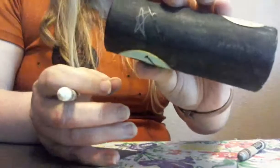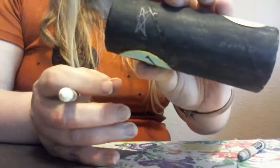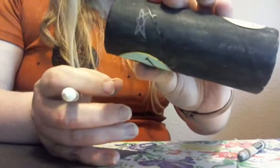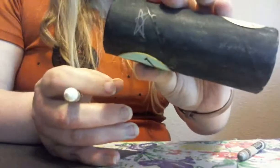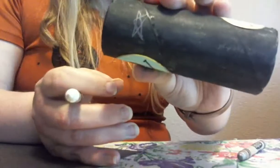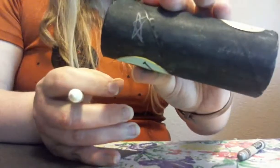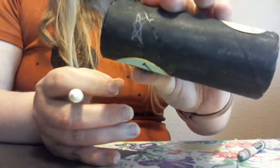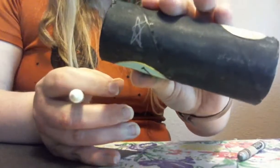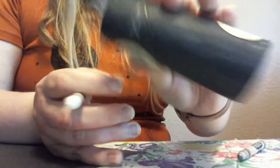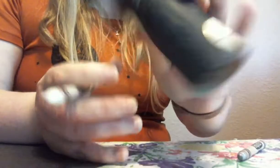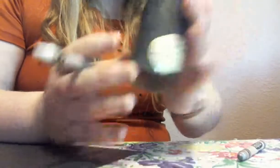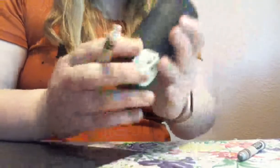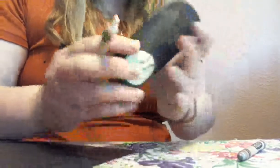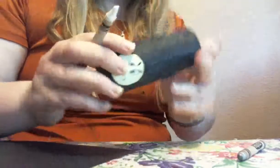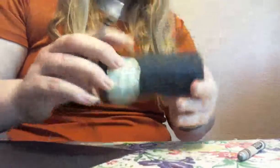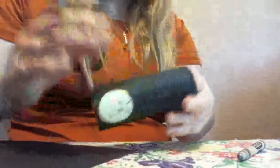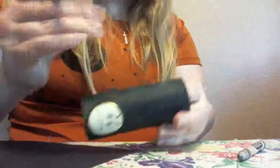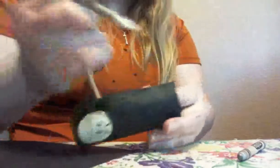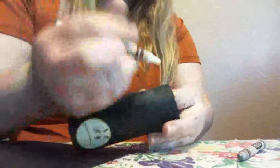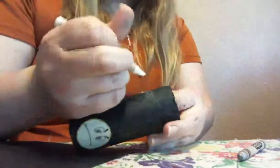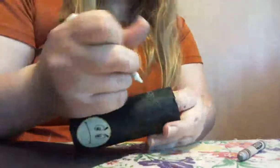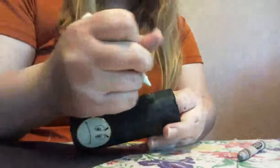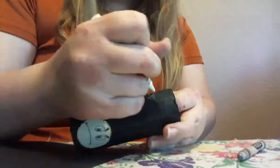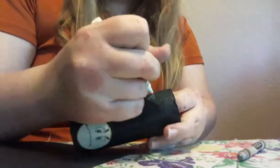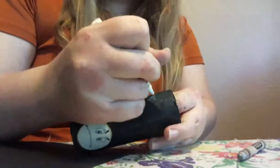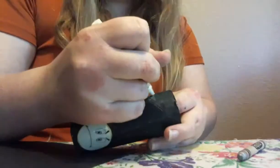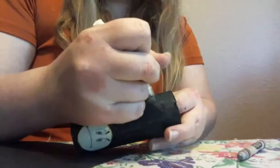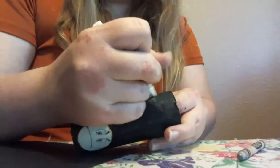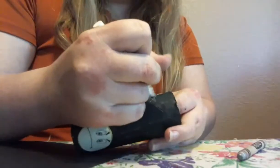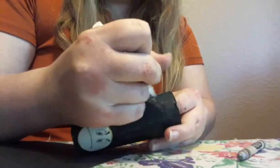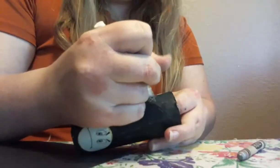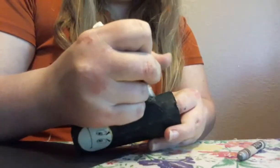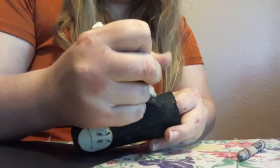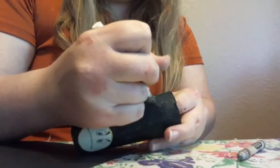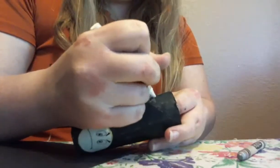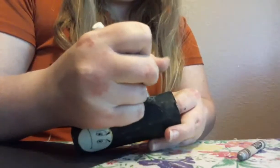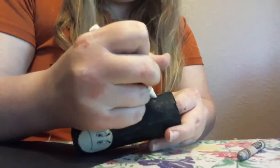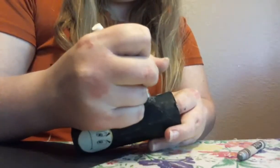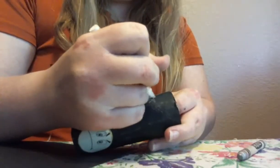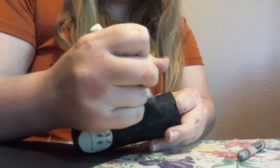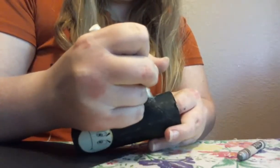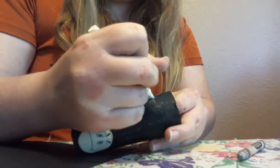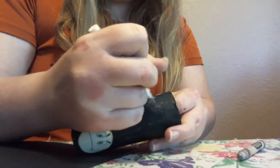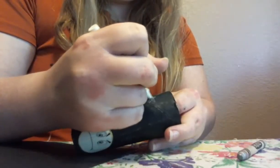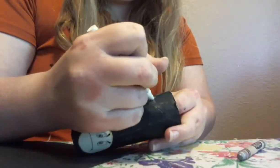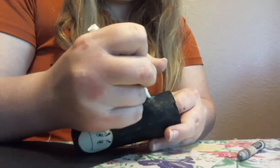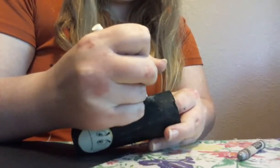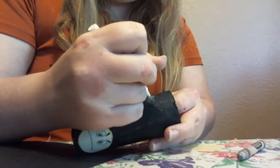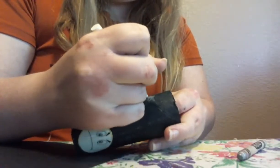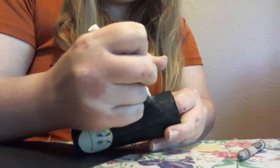like that. And then I'll just like to color my stars in so I